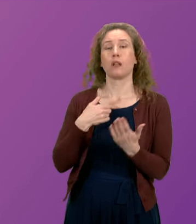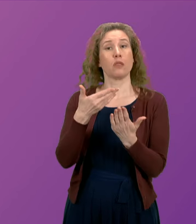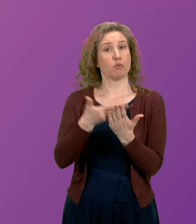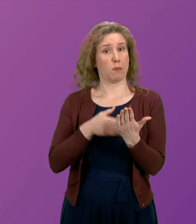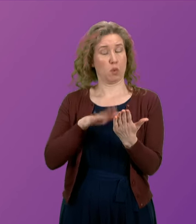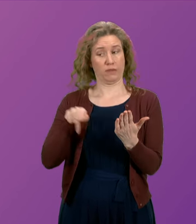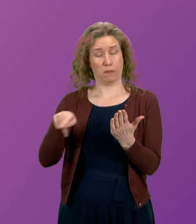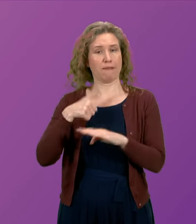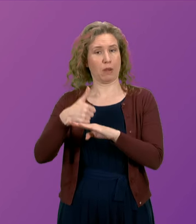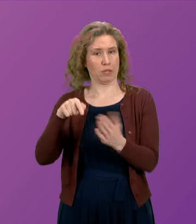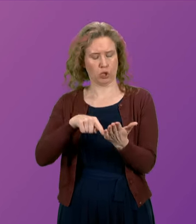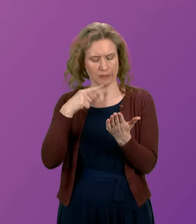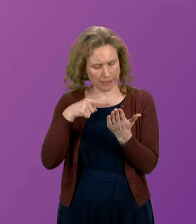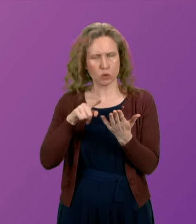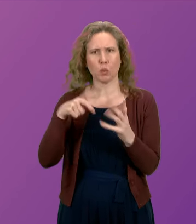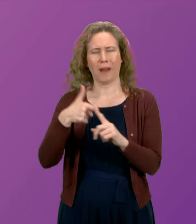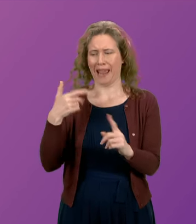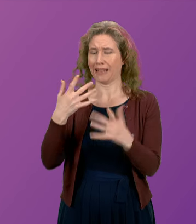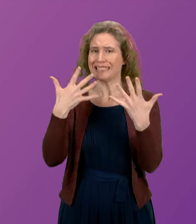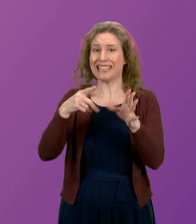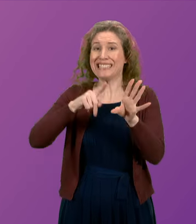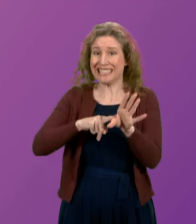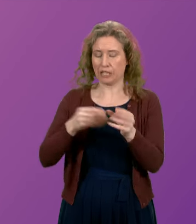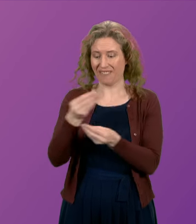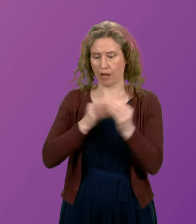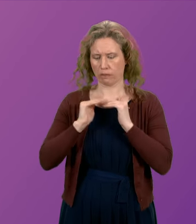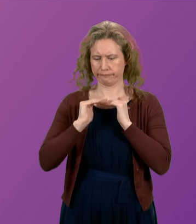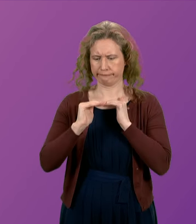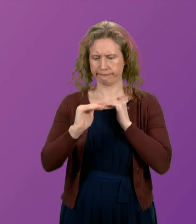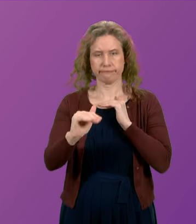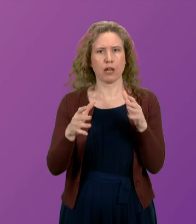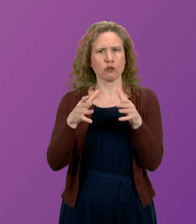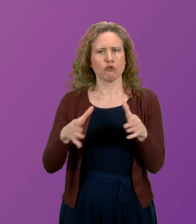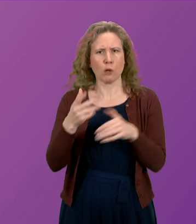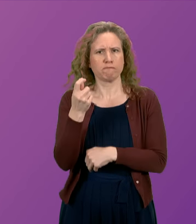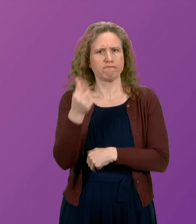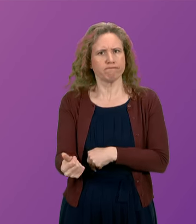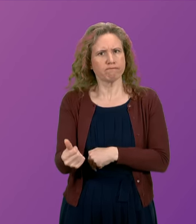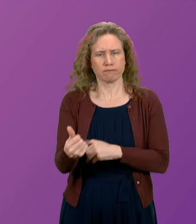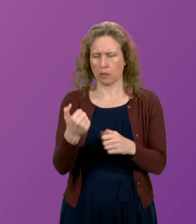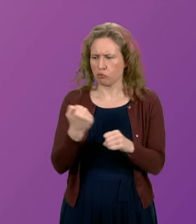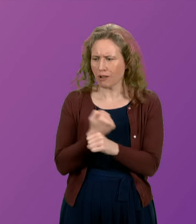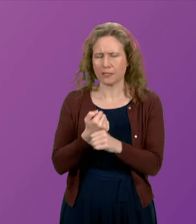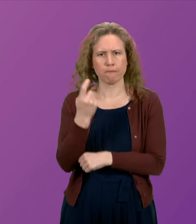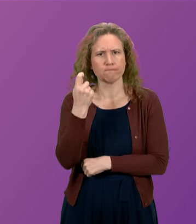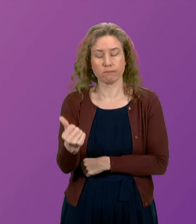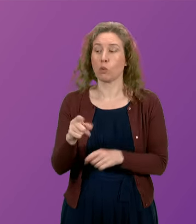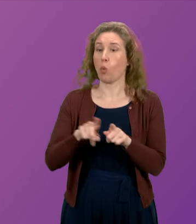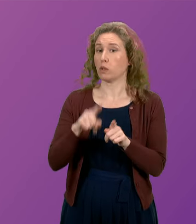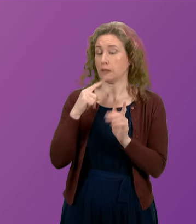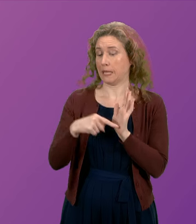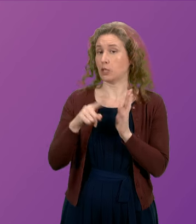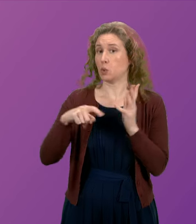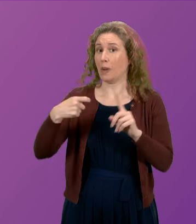highlights that the UK has faced a decade of economic stagnation and low productivity growth. It also shows that the UK's trade